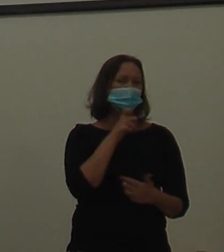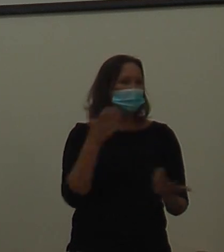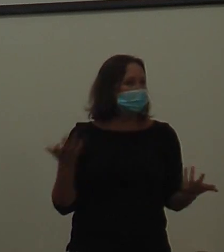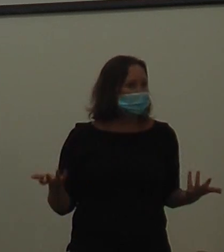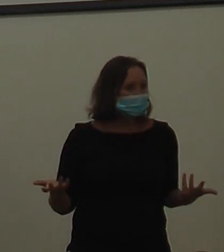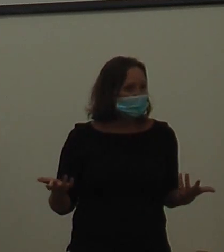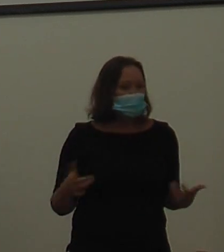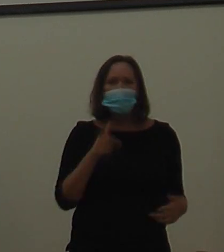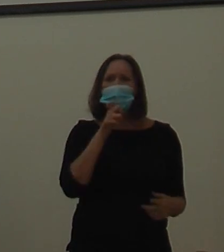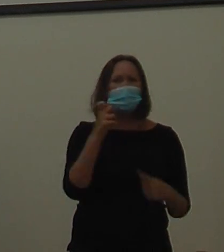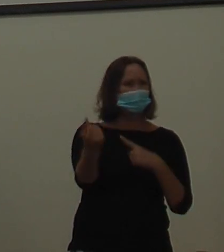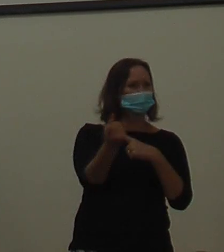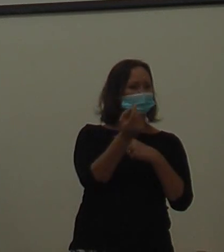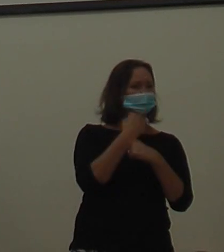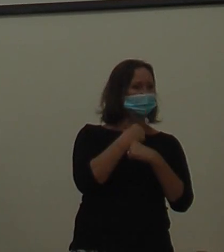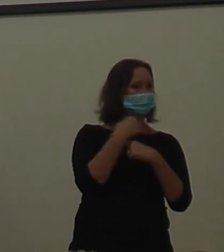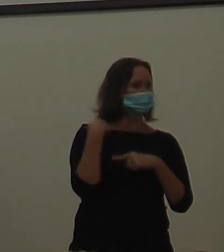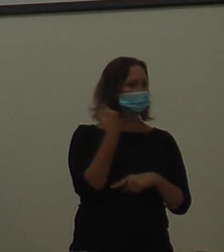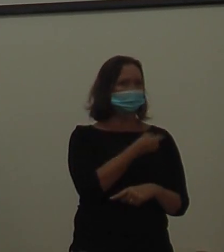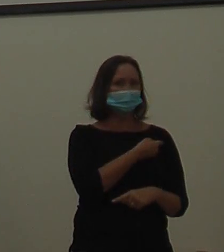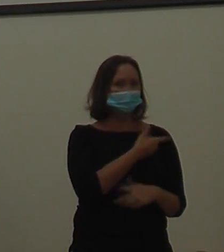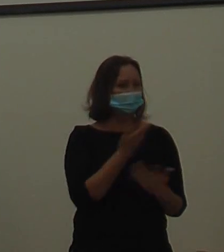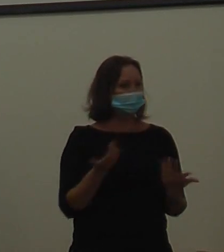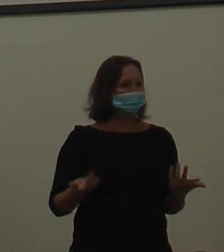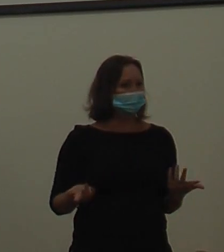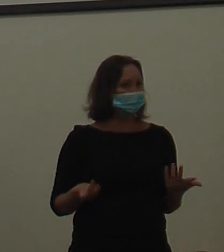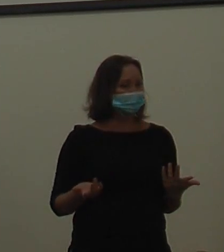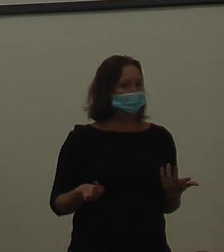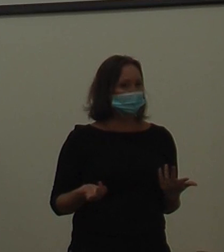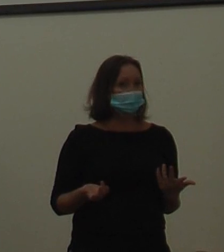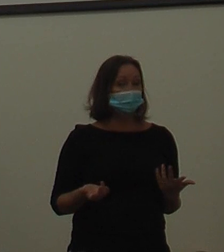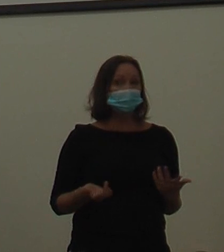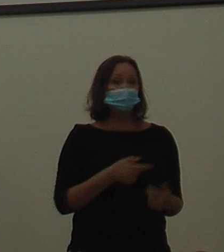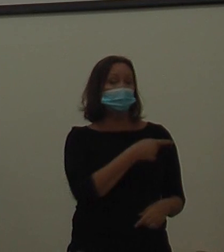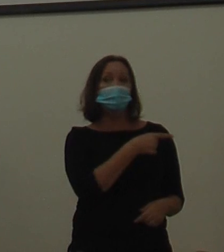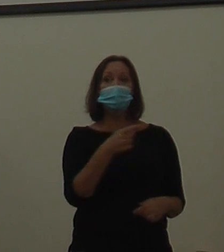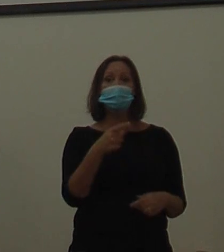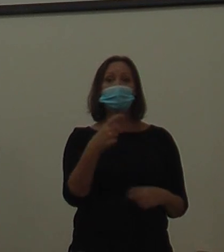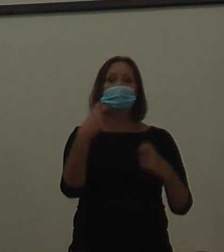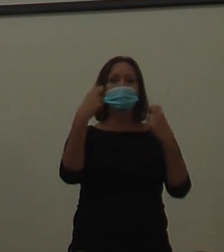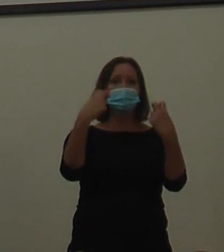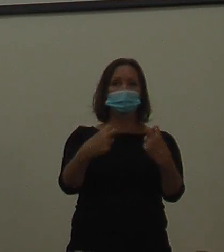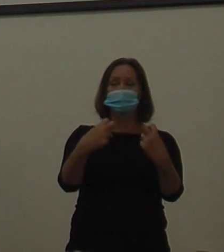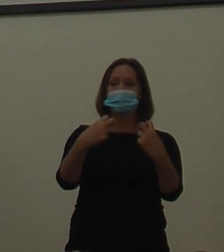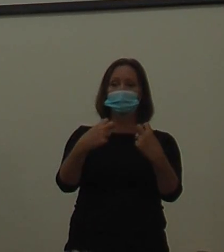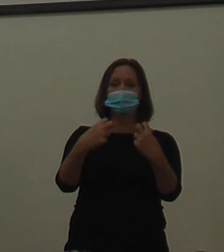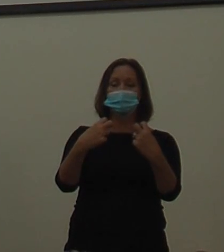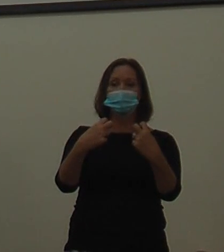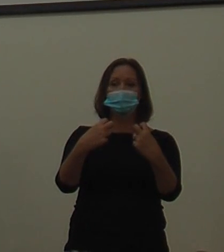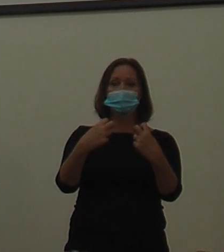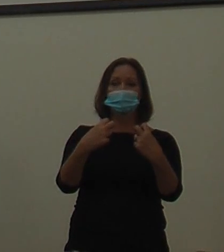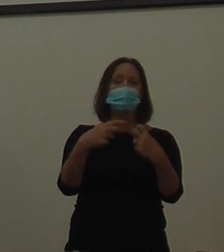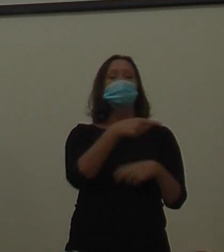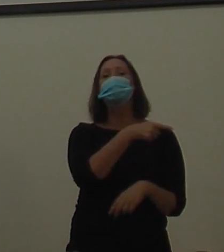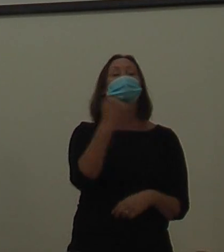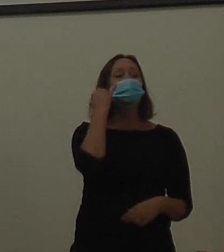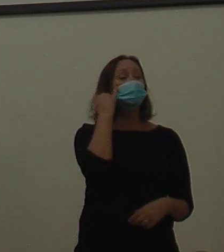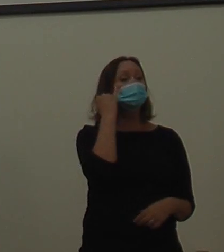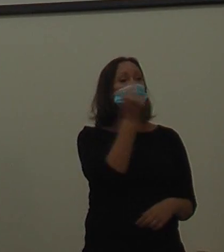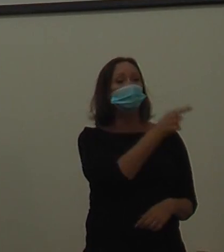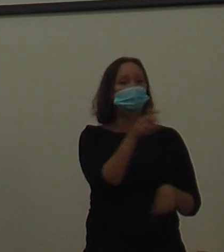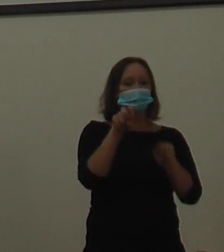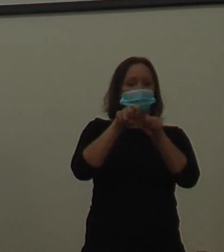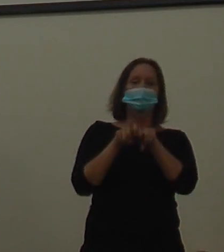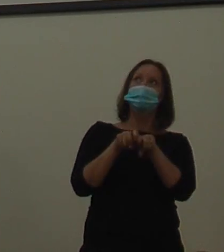Who can be against us? If you're sitting there with God, who can be against us?